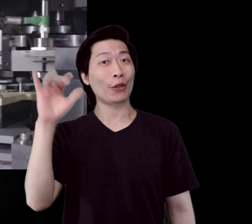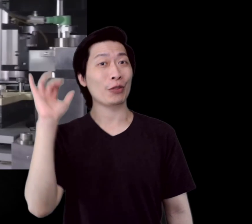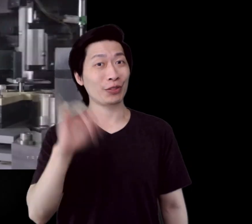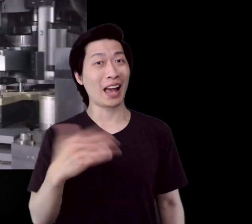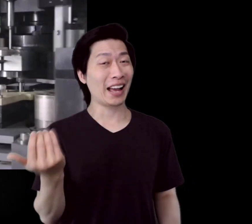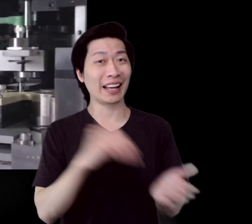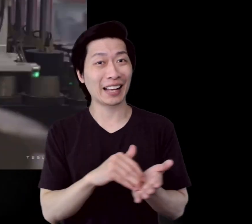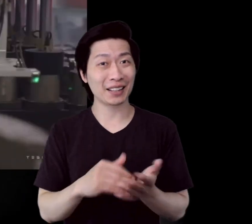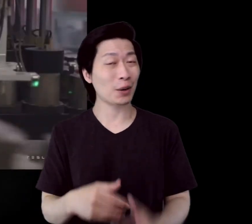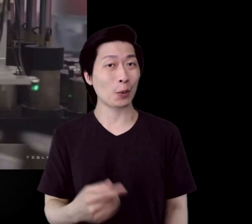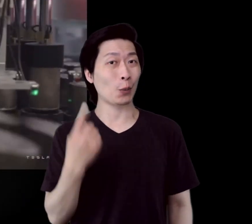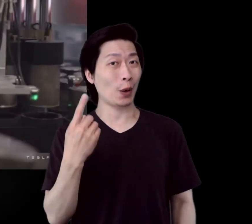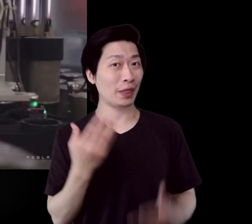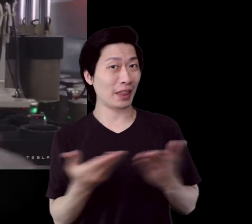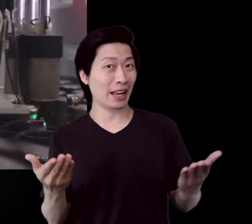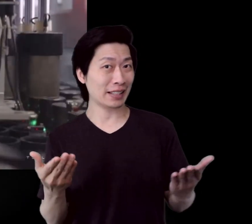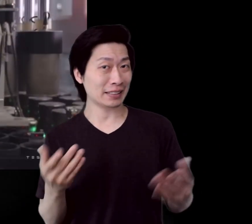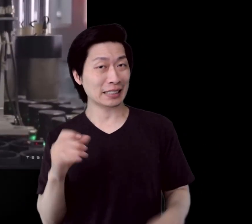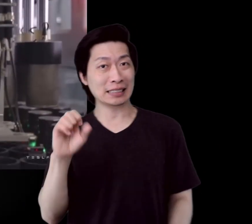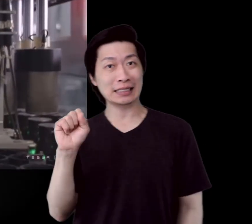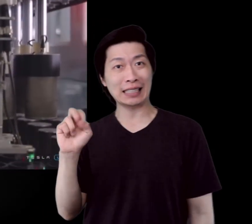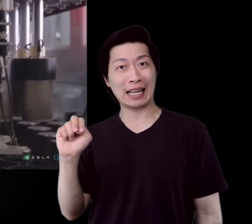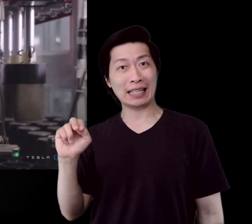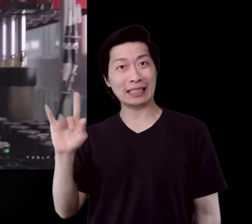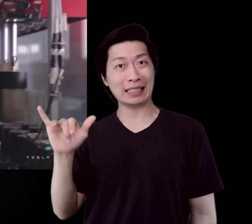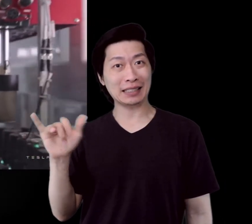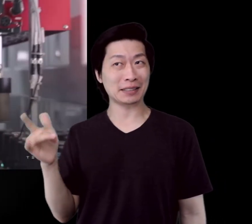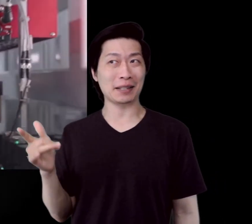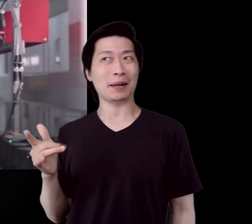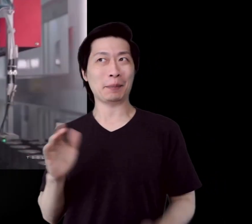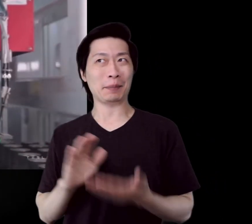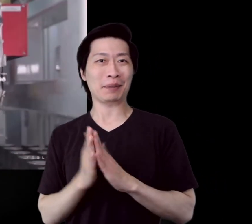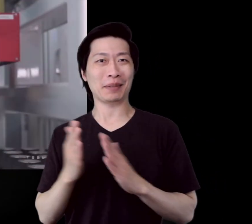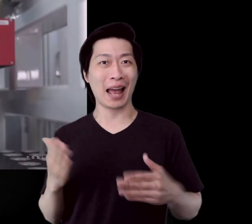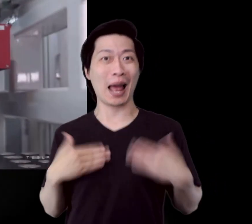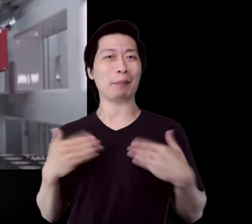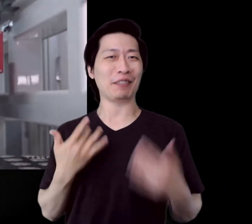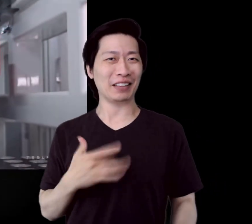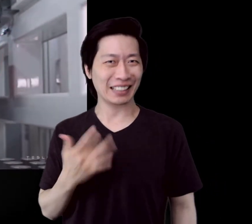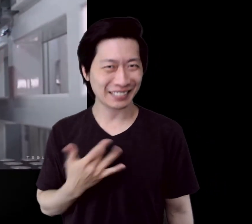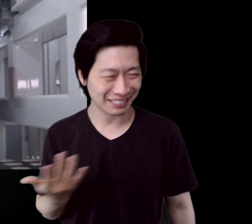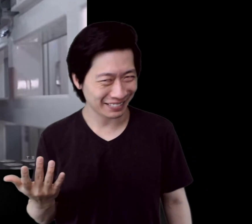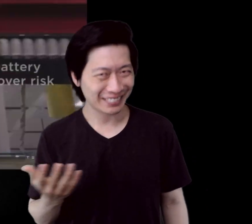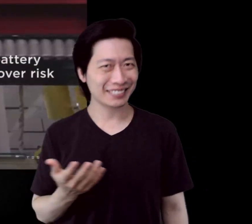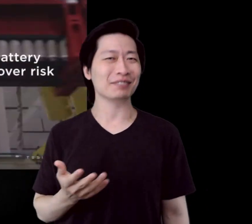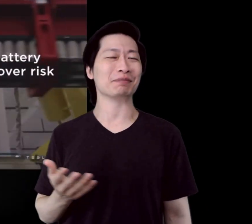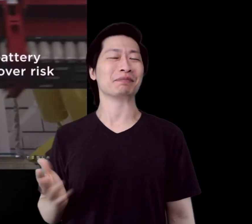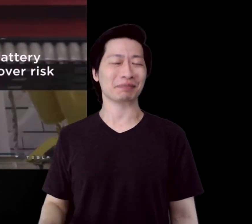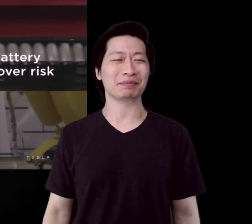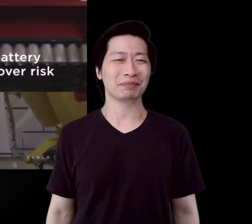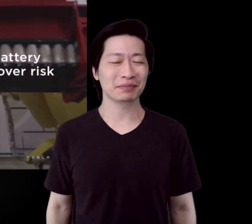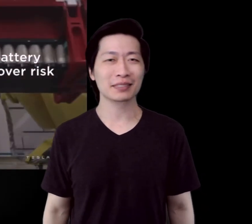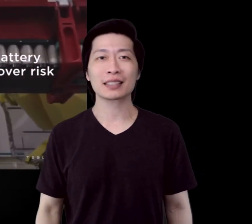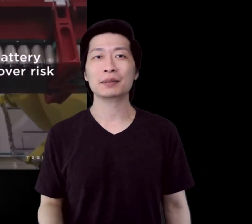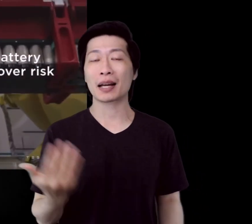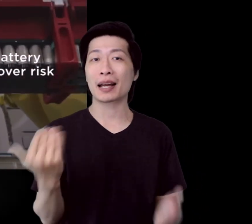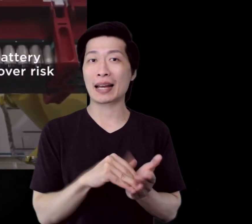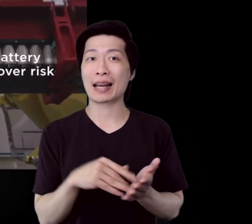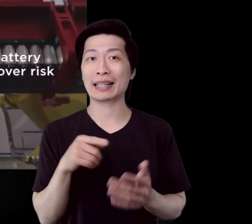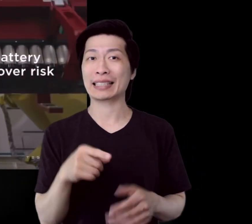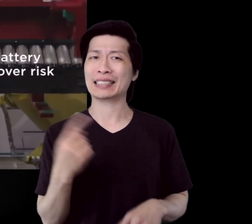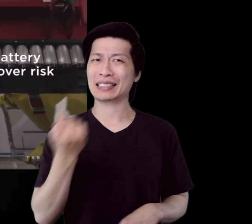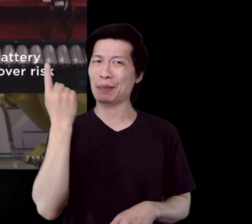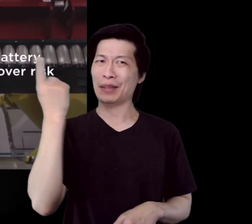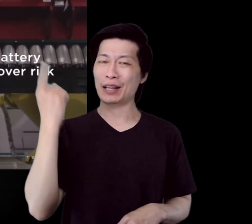just one thing that gave Sandy a little happy feeling. Let's just leave it at that. But again, this is